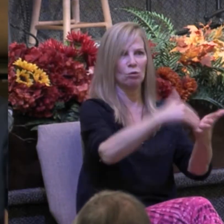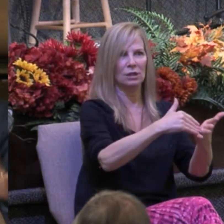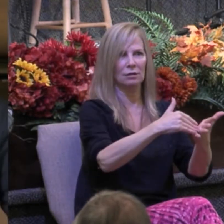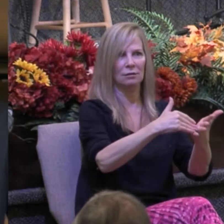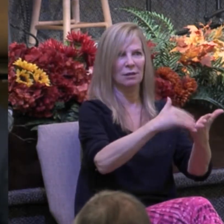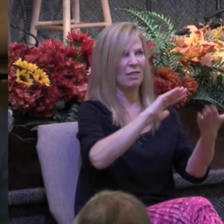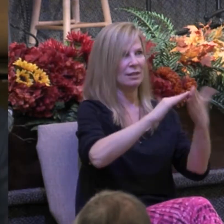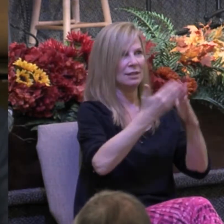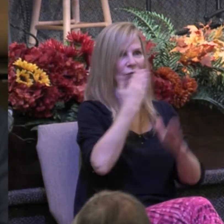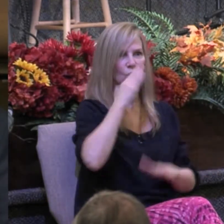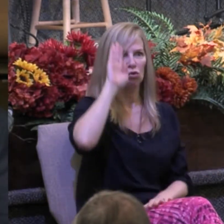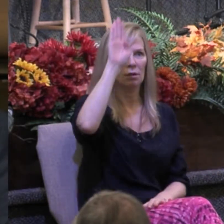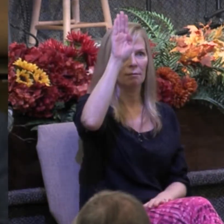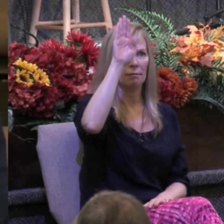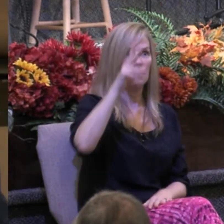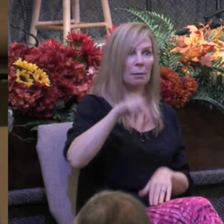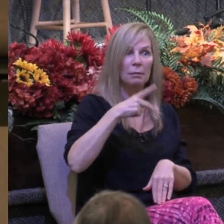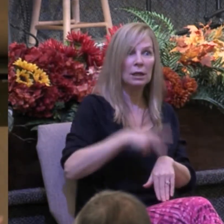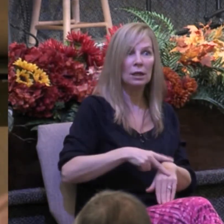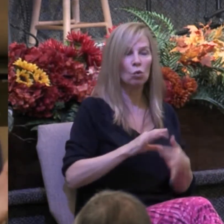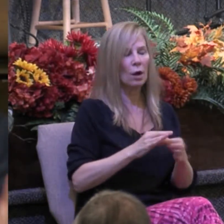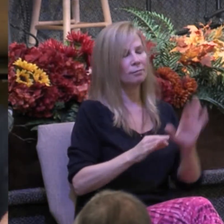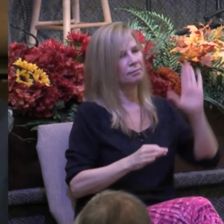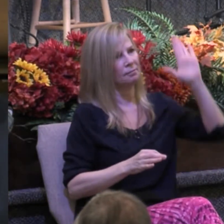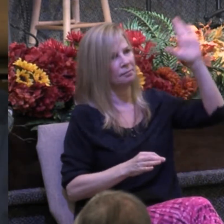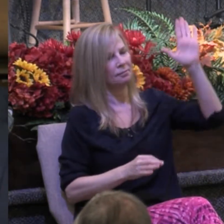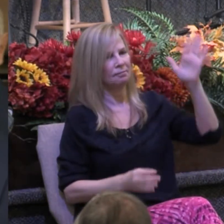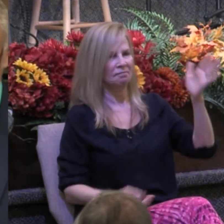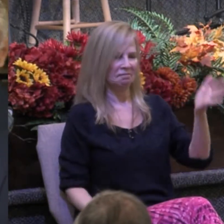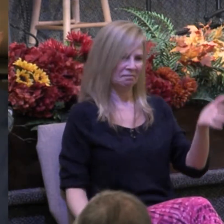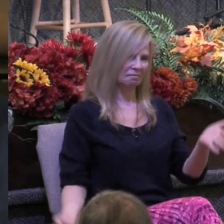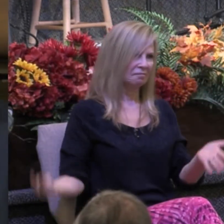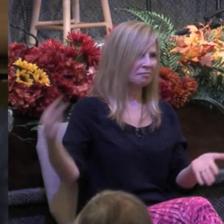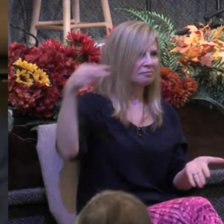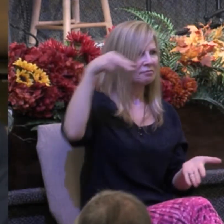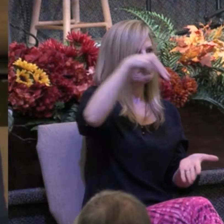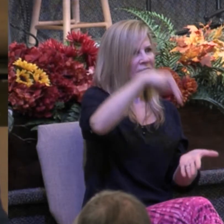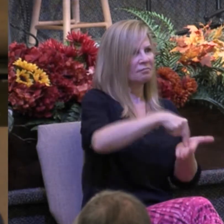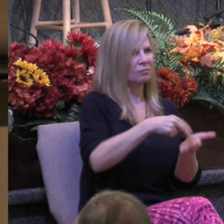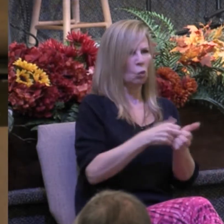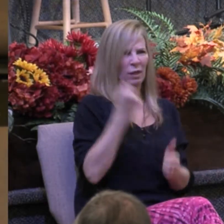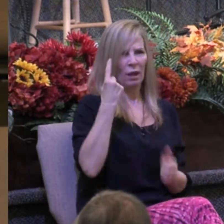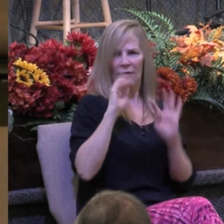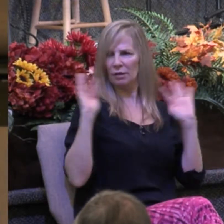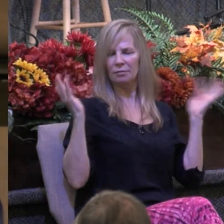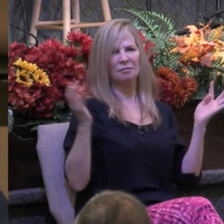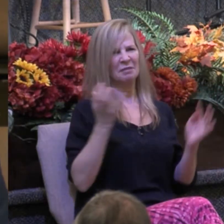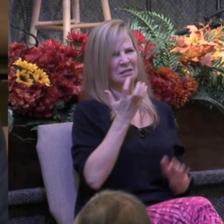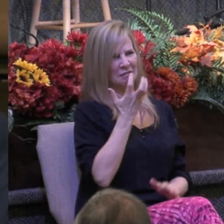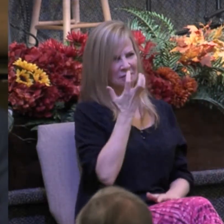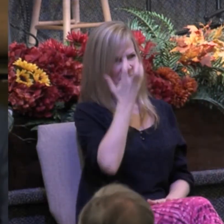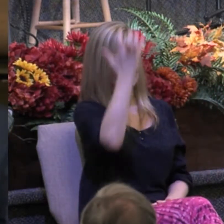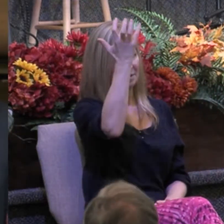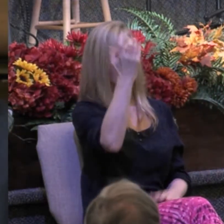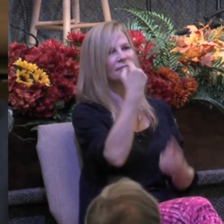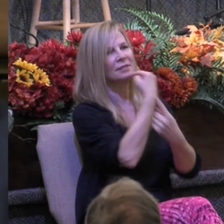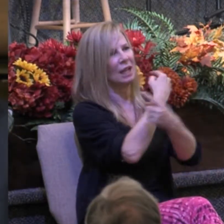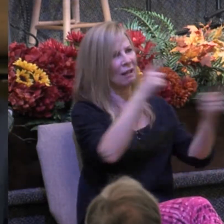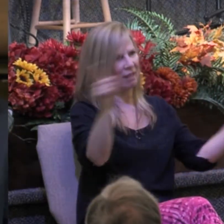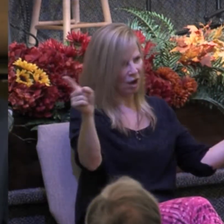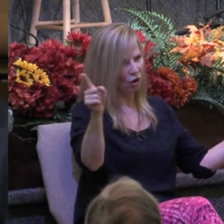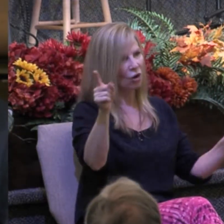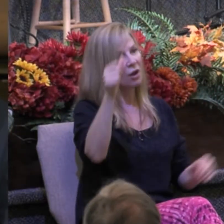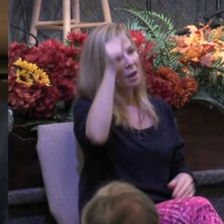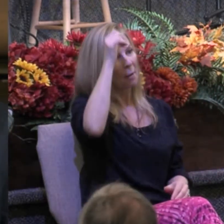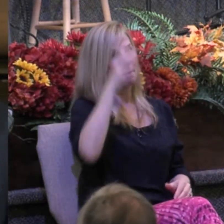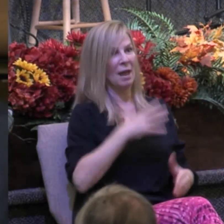city of Jerusalem, and we read this. But Peter, taking his stand with the 11, raised his voice and declared to them, men of